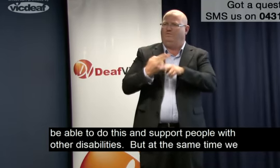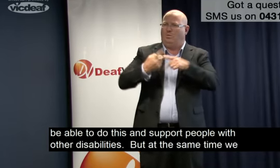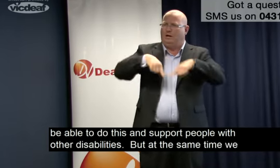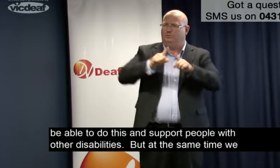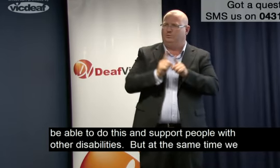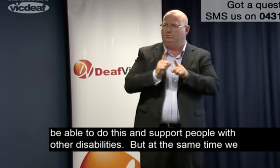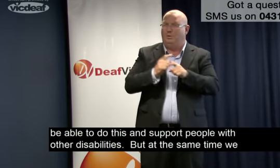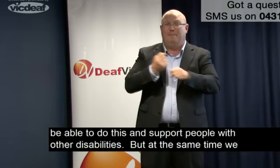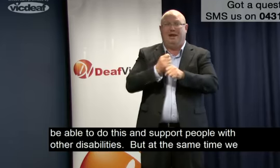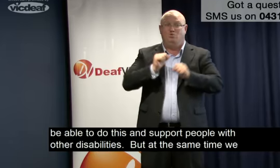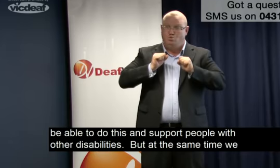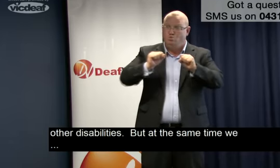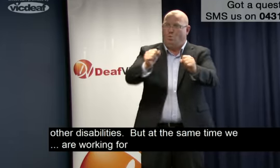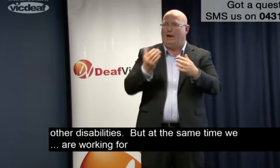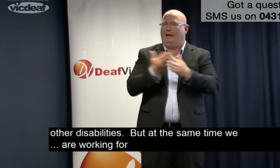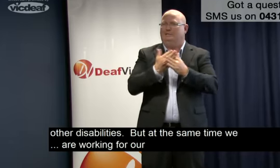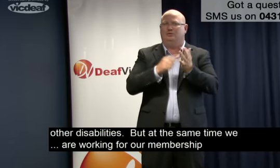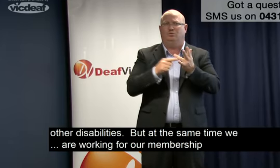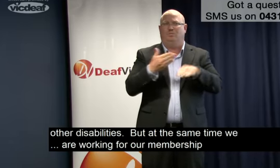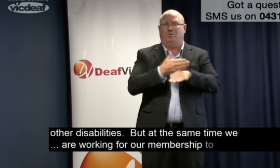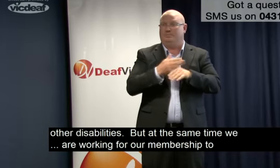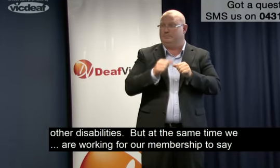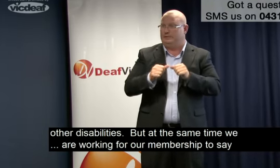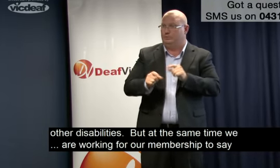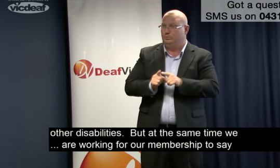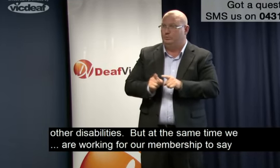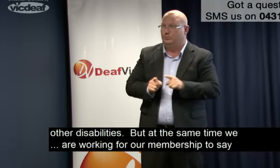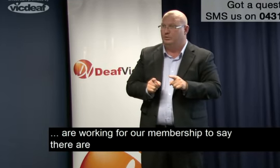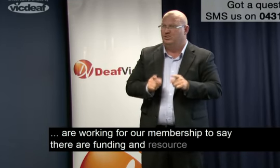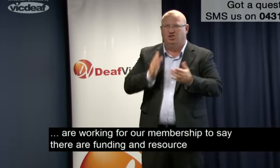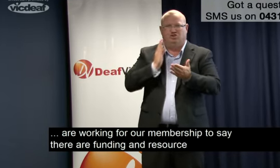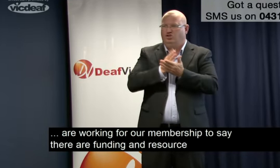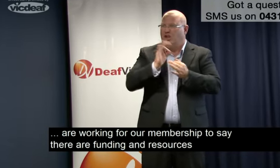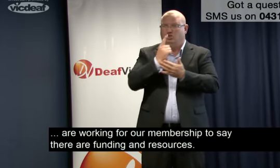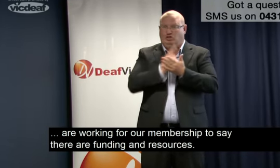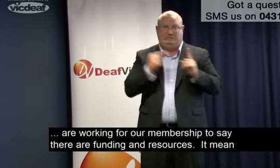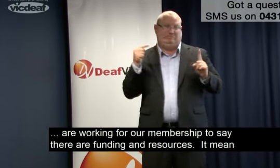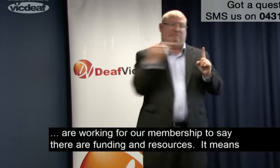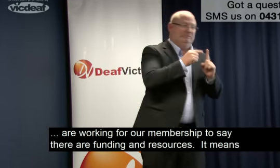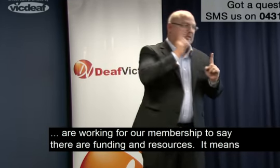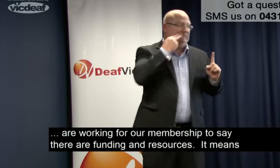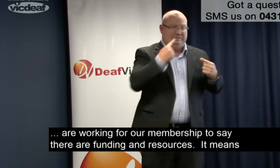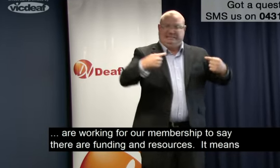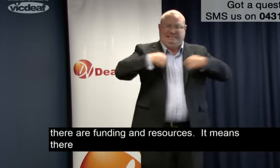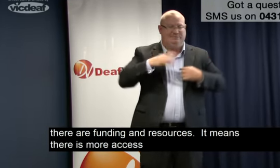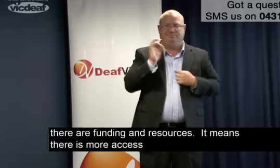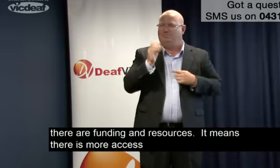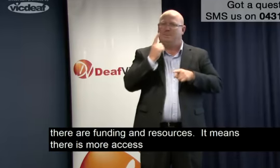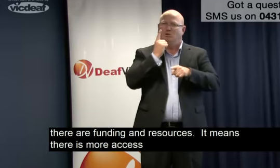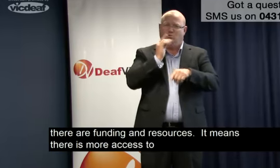there's funding and there's resources that people can be referred to, and it means that your access to employment will increase over time also. So again, it's not just thinking about